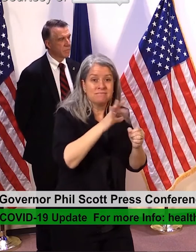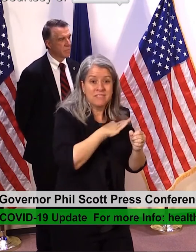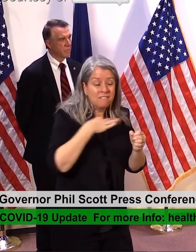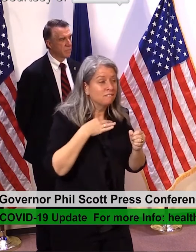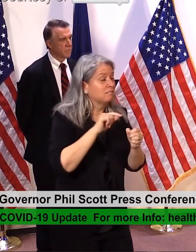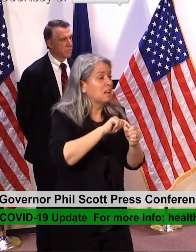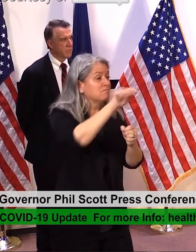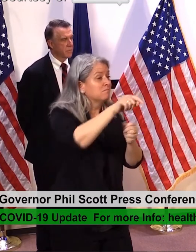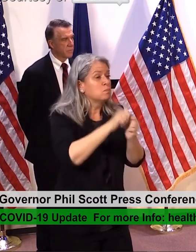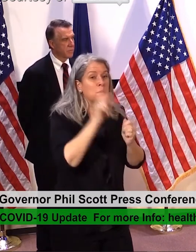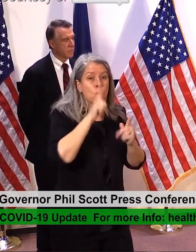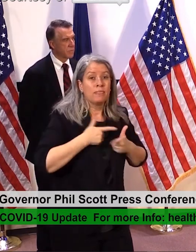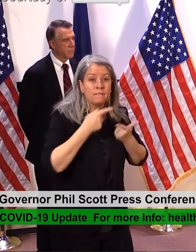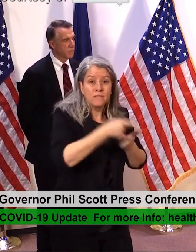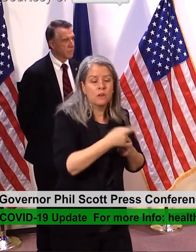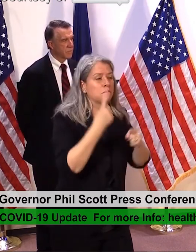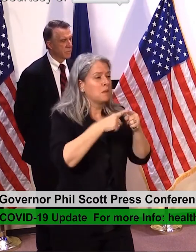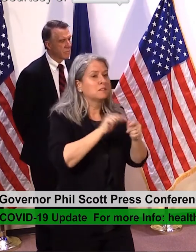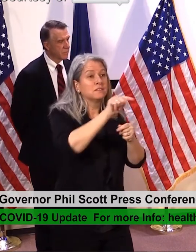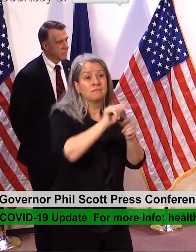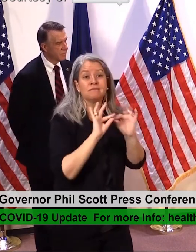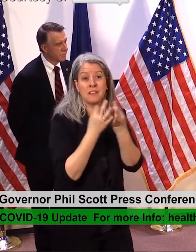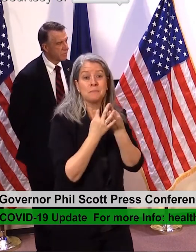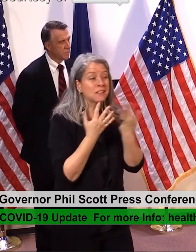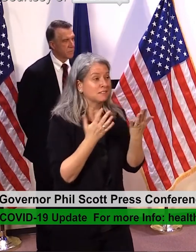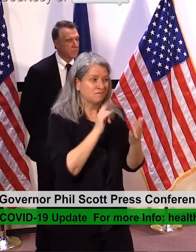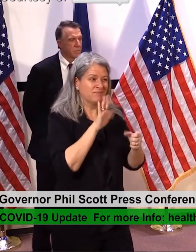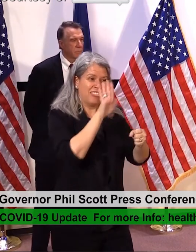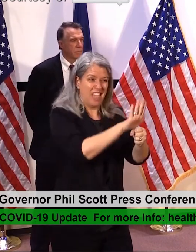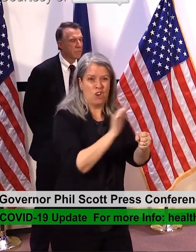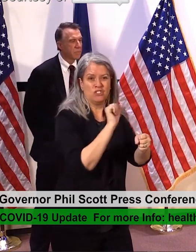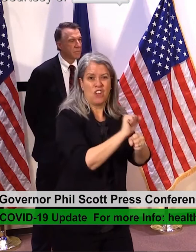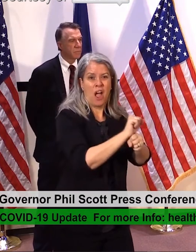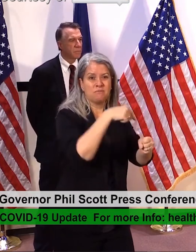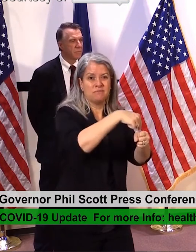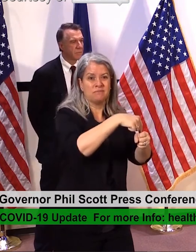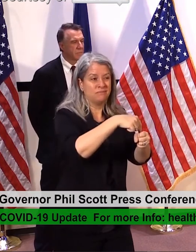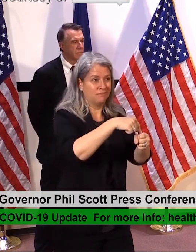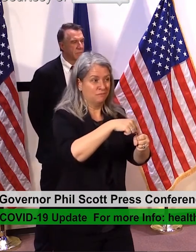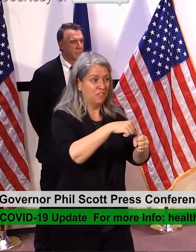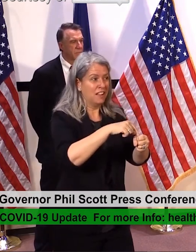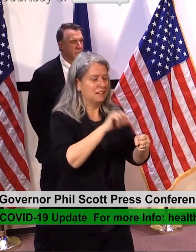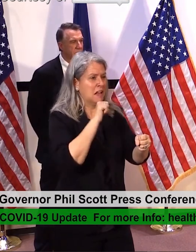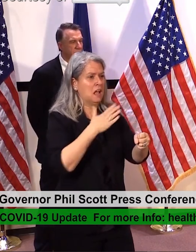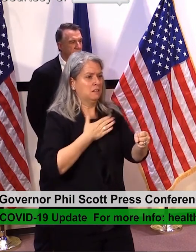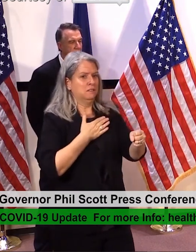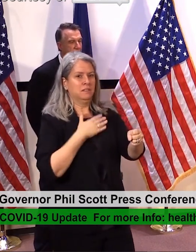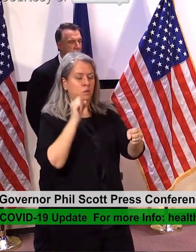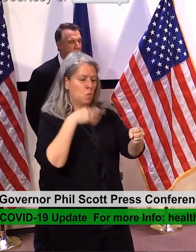staff, with their residents, and with the families of those residents. So we are doing our best to not